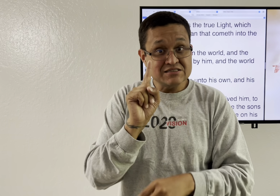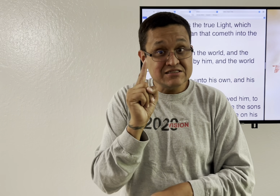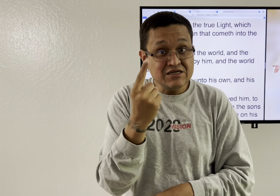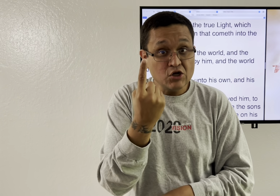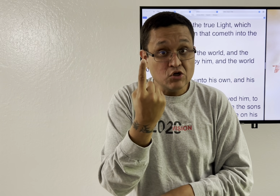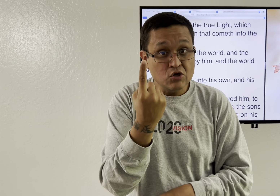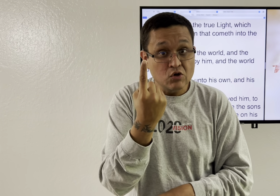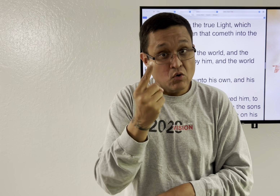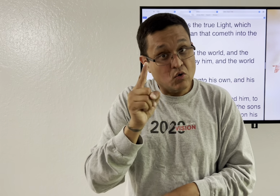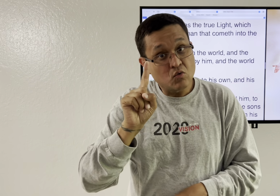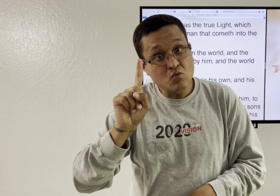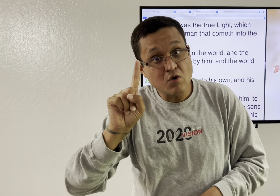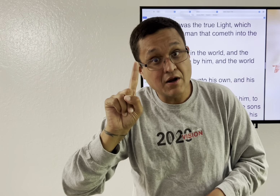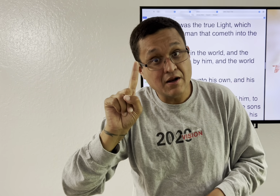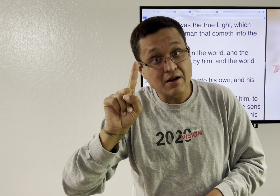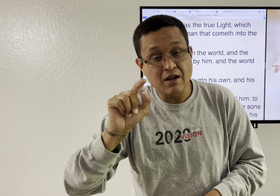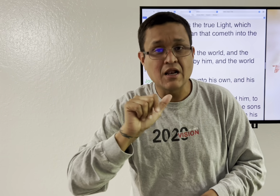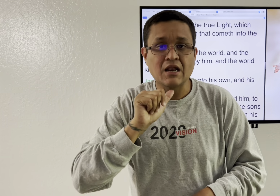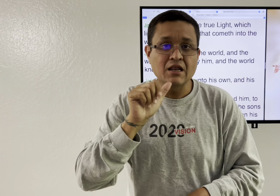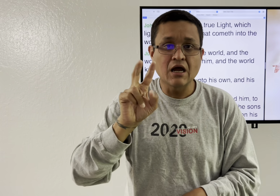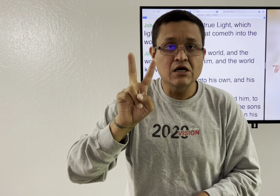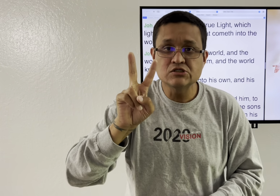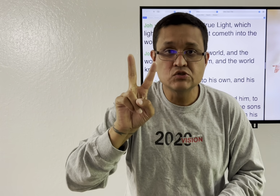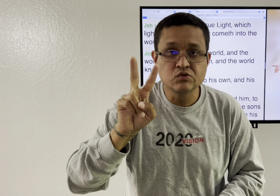Again, there's that word him. Singular.